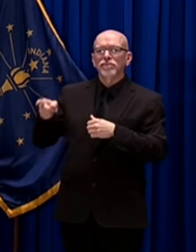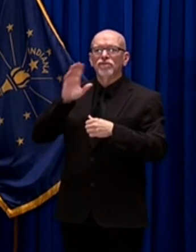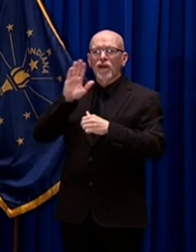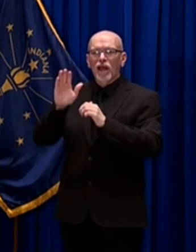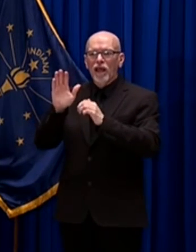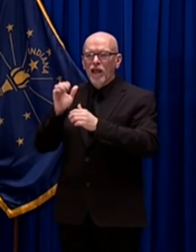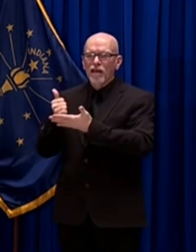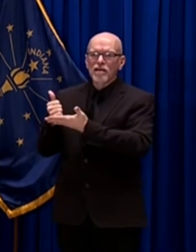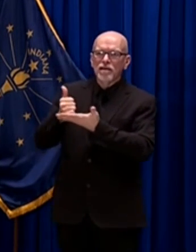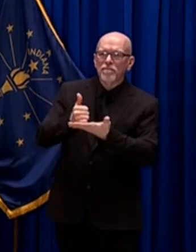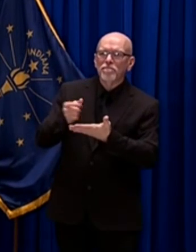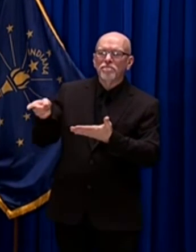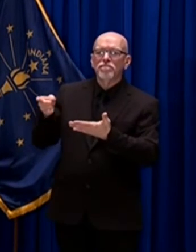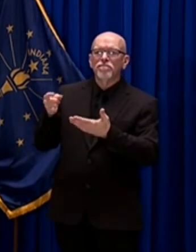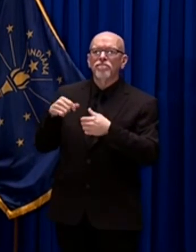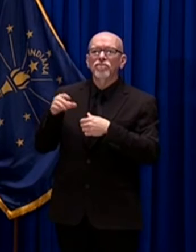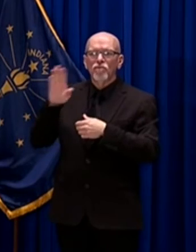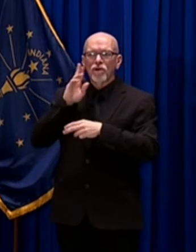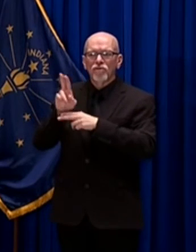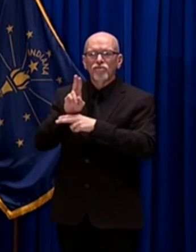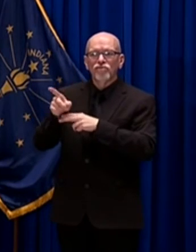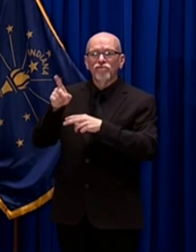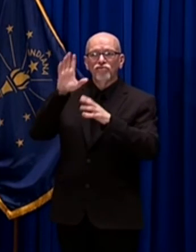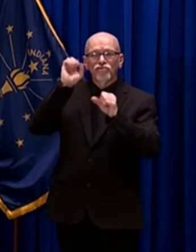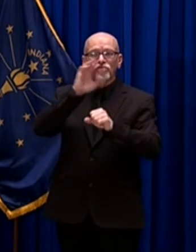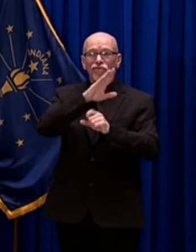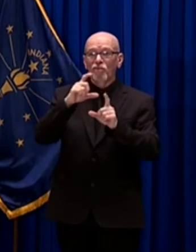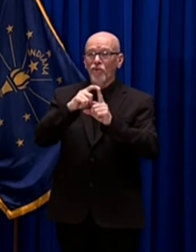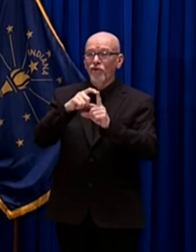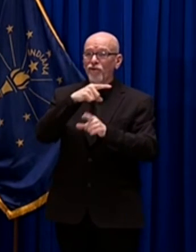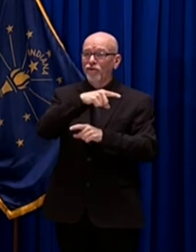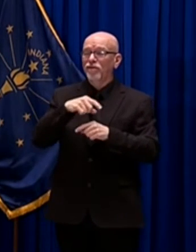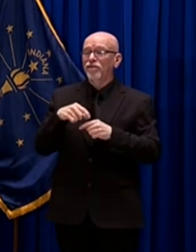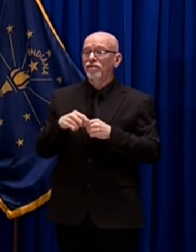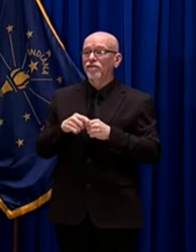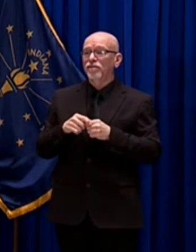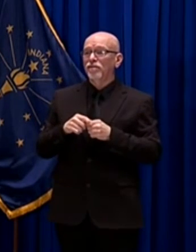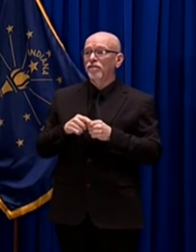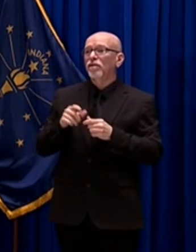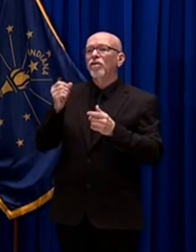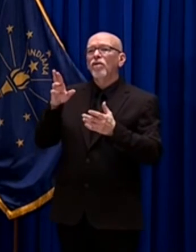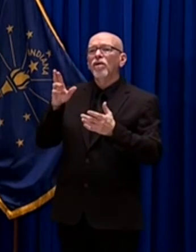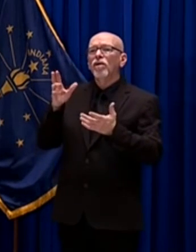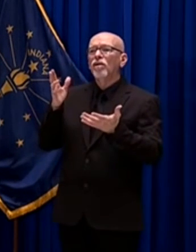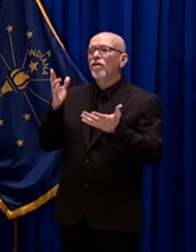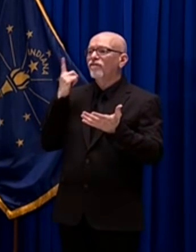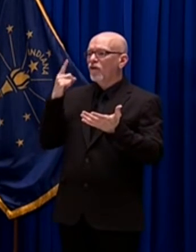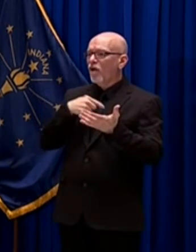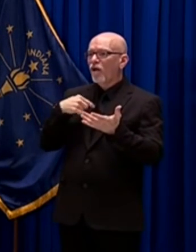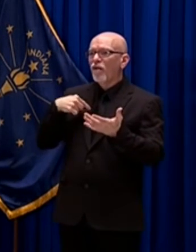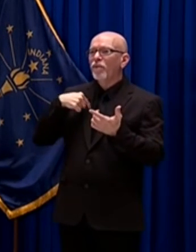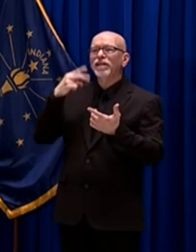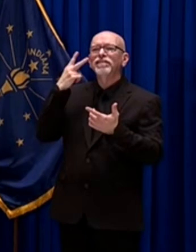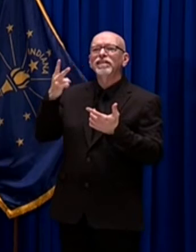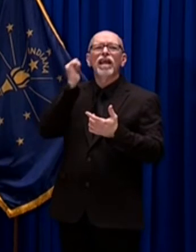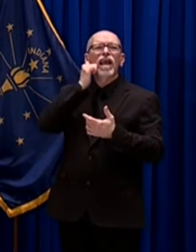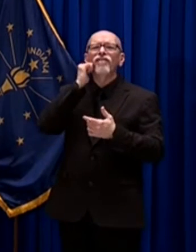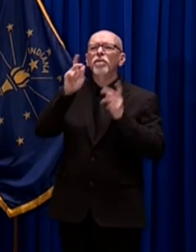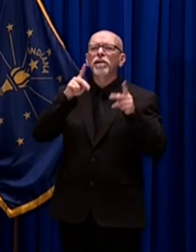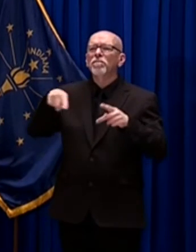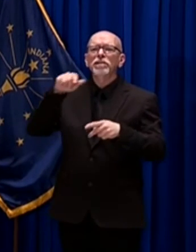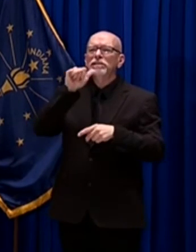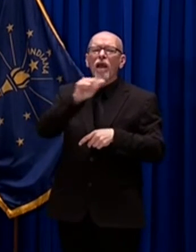this, is to help, to use the superintendent's word. But we're also seeing average,